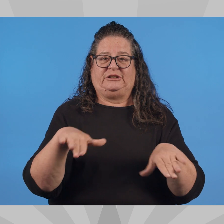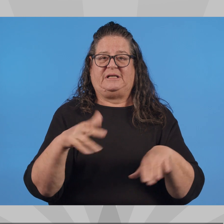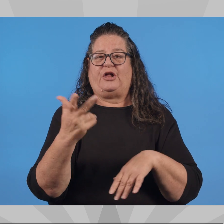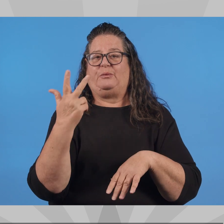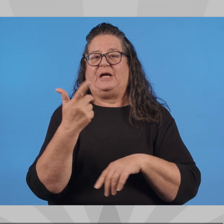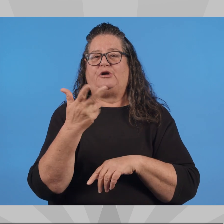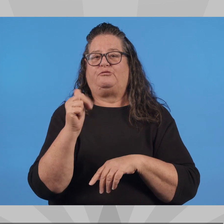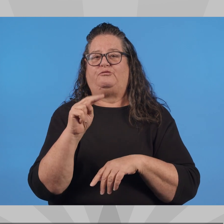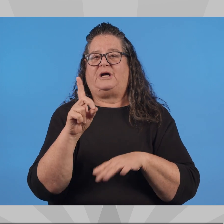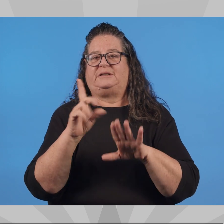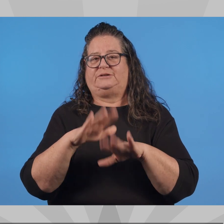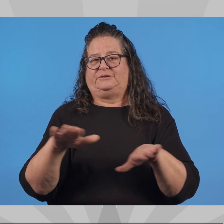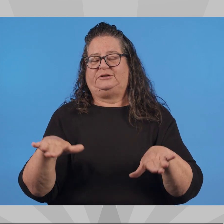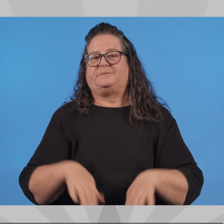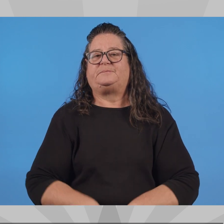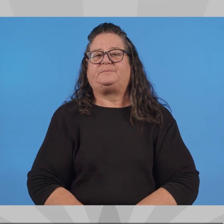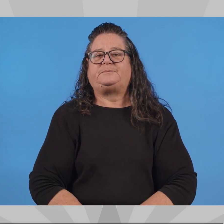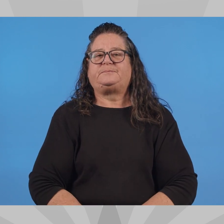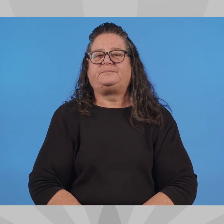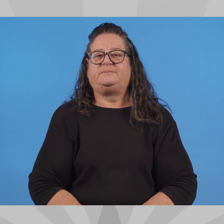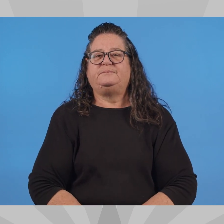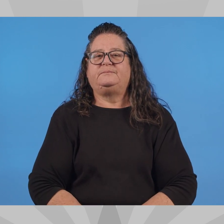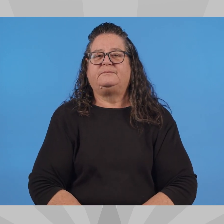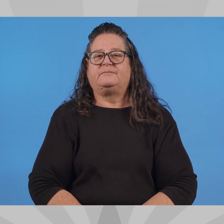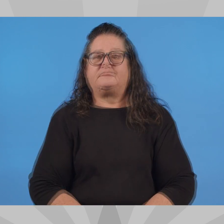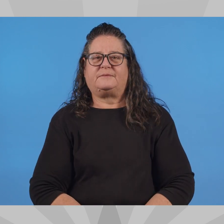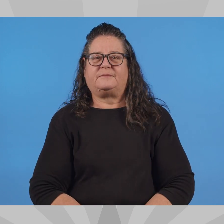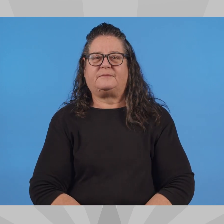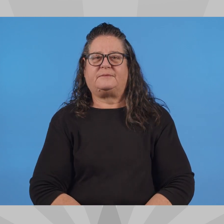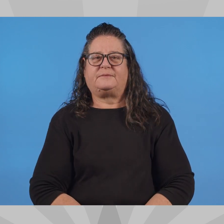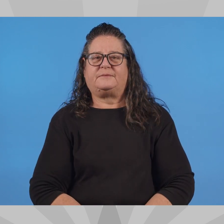Married with 2 kids and 3 grandkids.